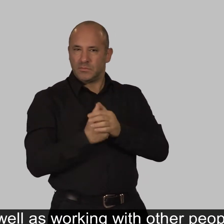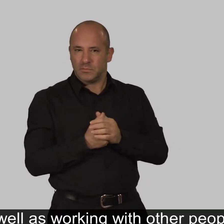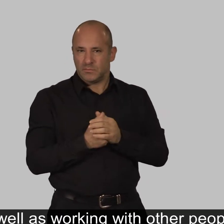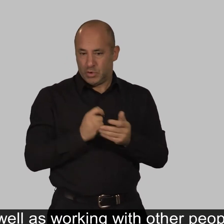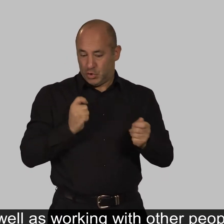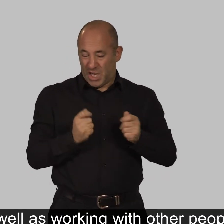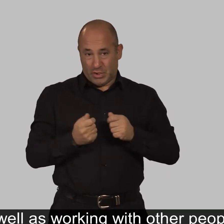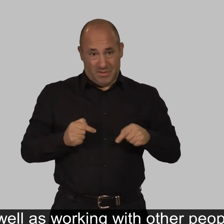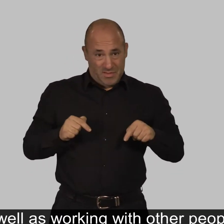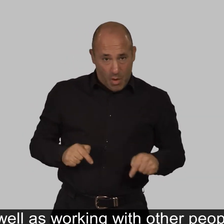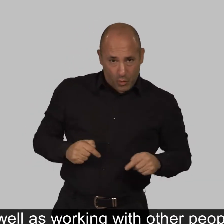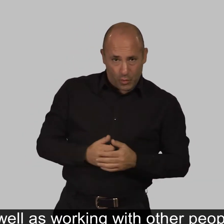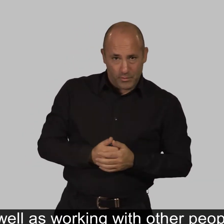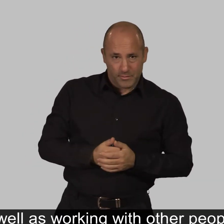and testing what ideas will work best.